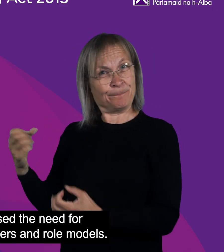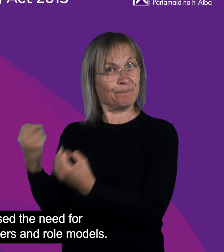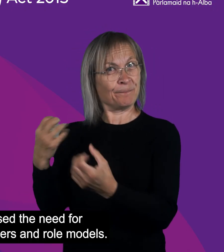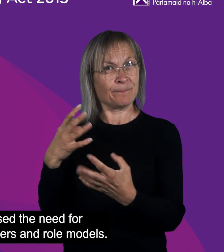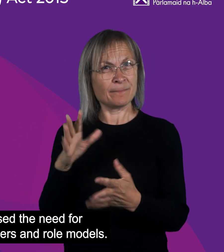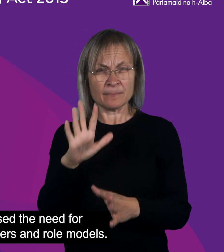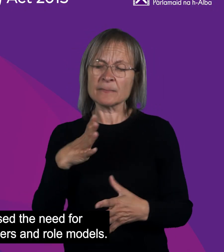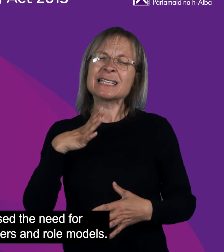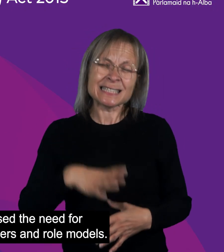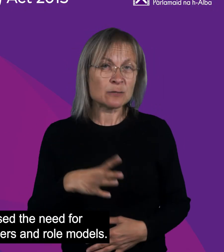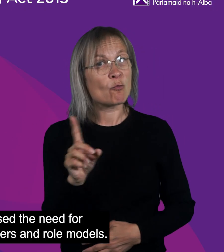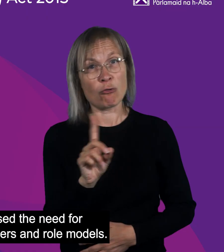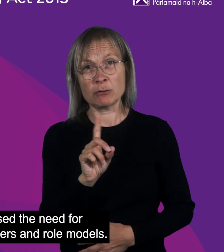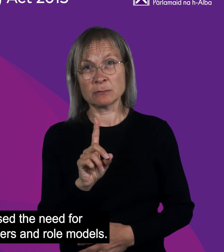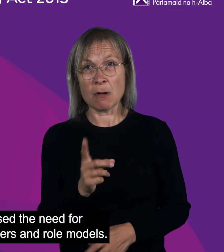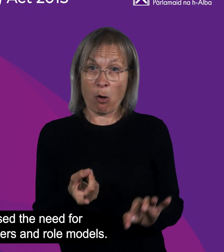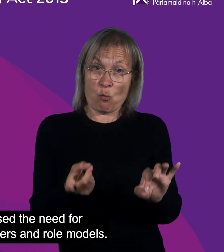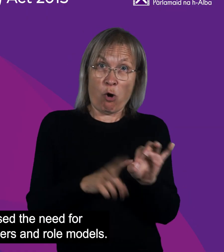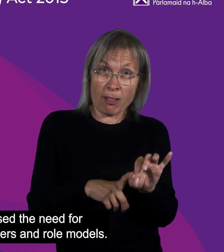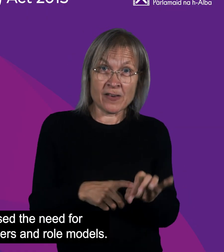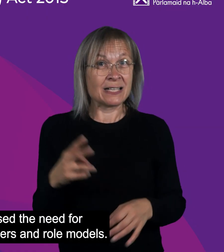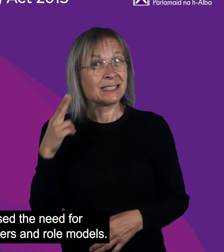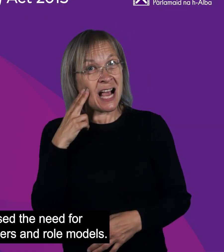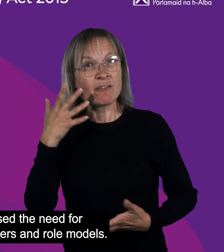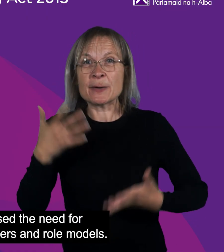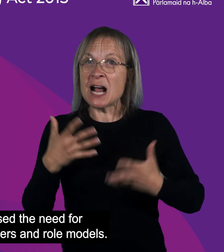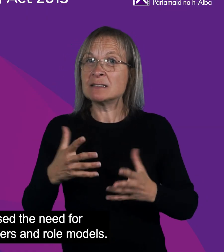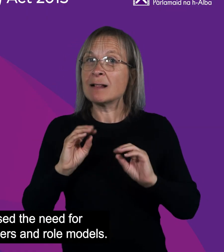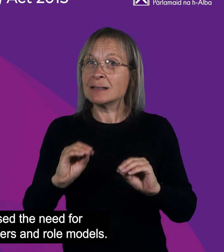Stakeholders stressed the need for qualified deaf BSL teachers and role models.